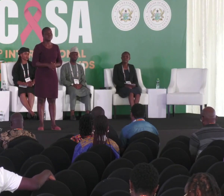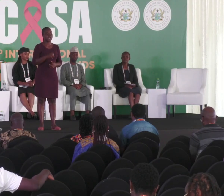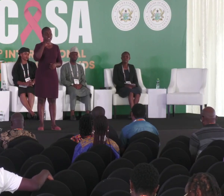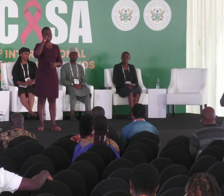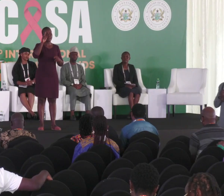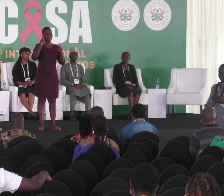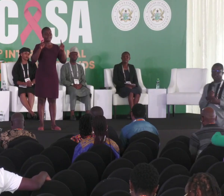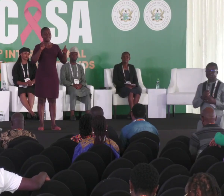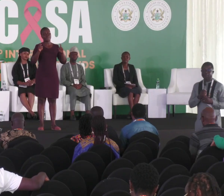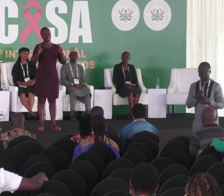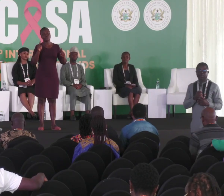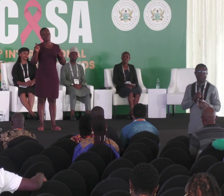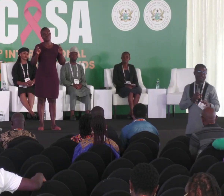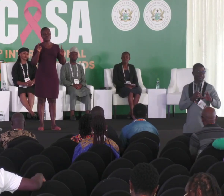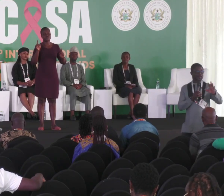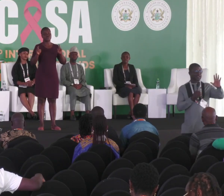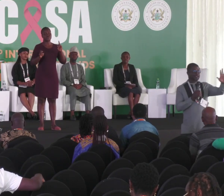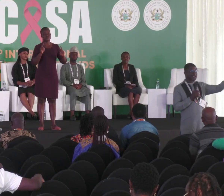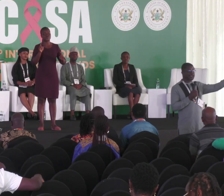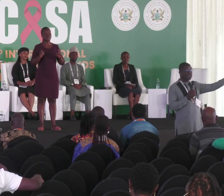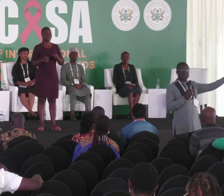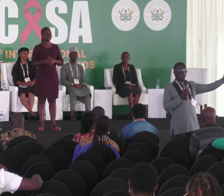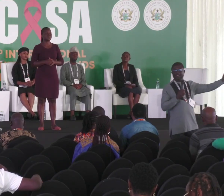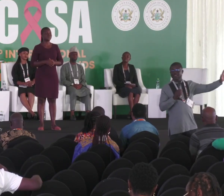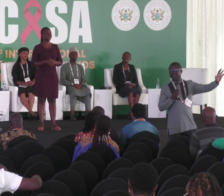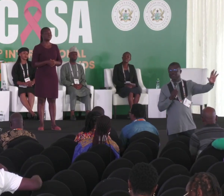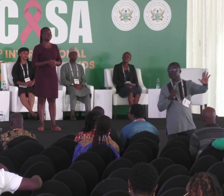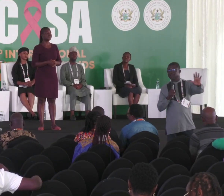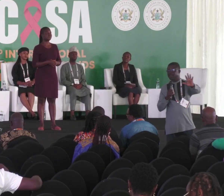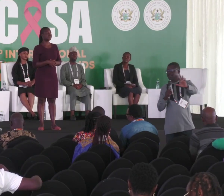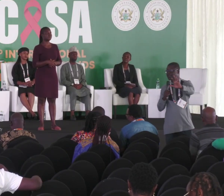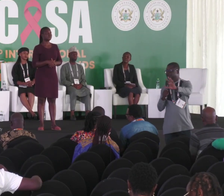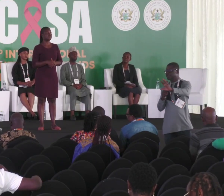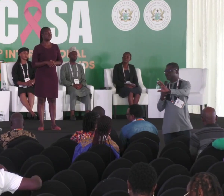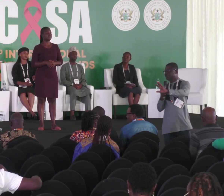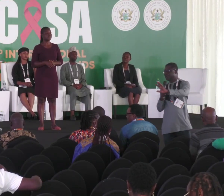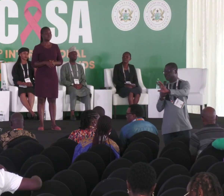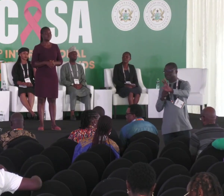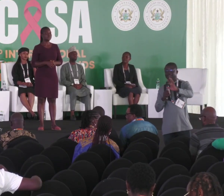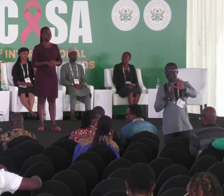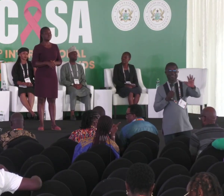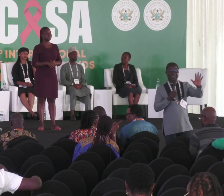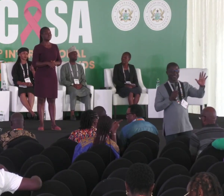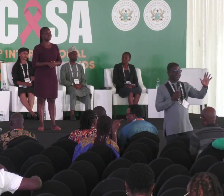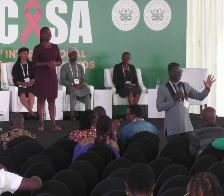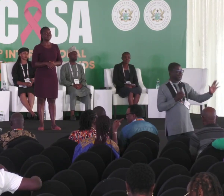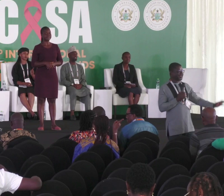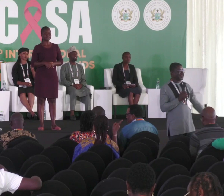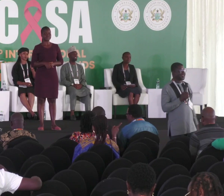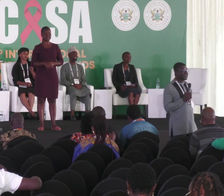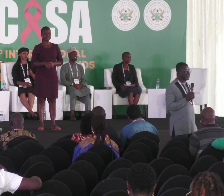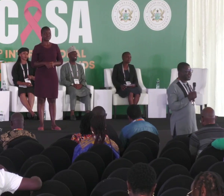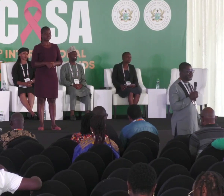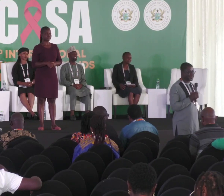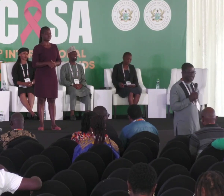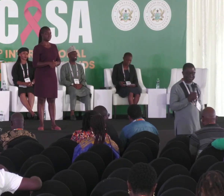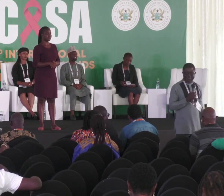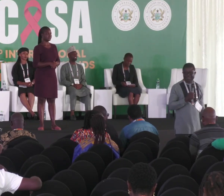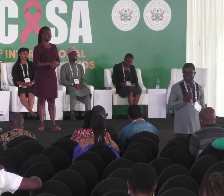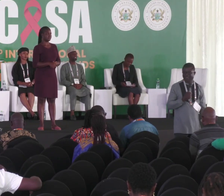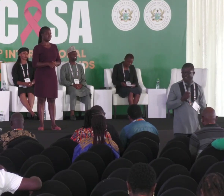pressing question, any burning question that if you don't ask, the whole world will collapse? All